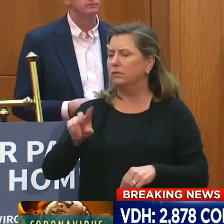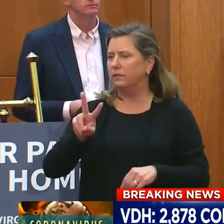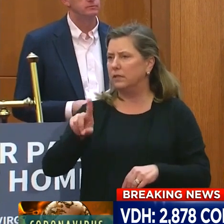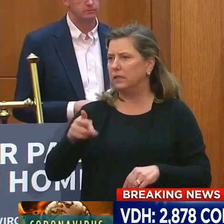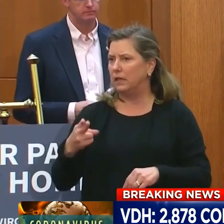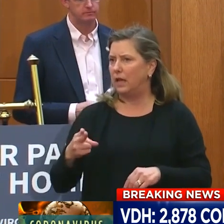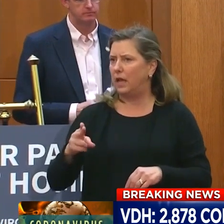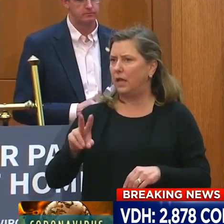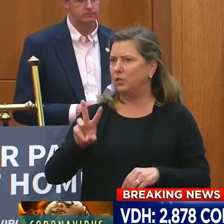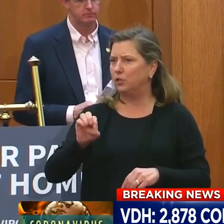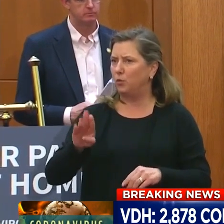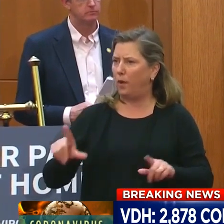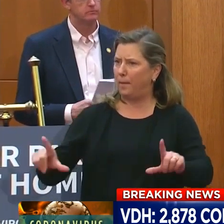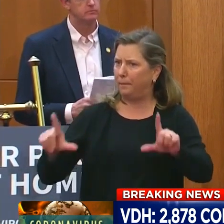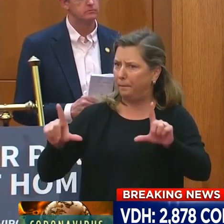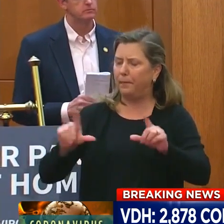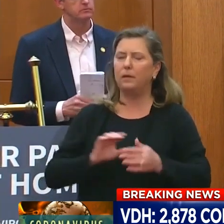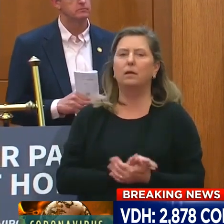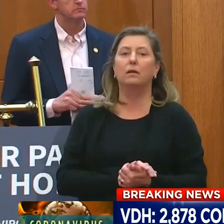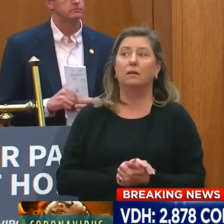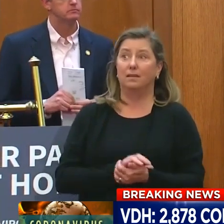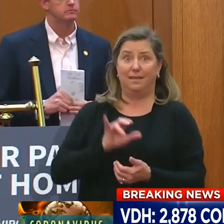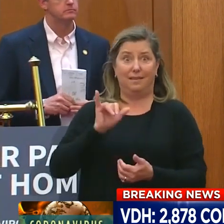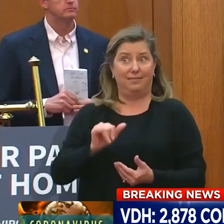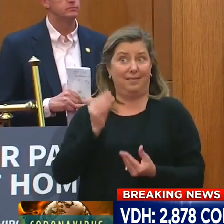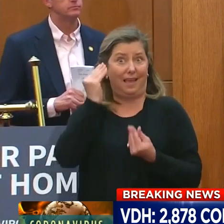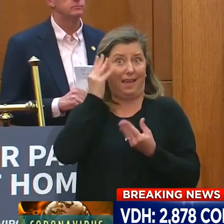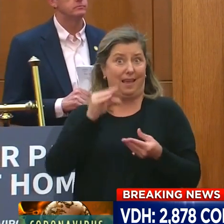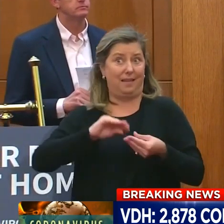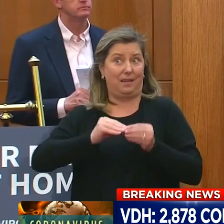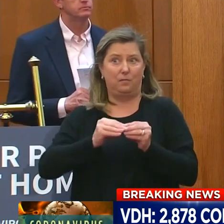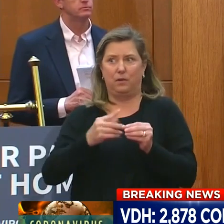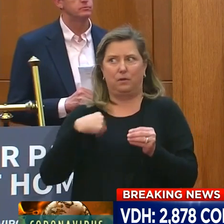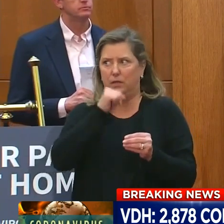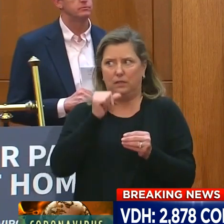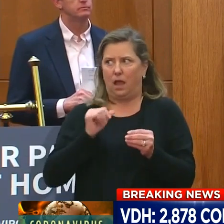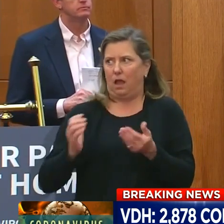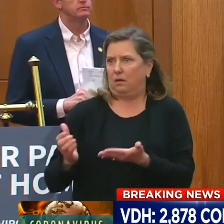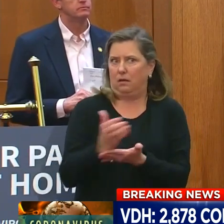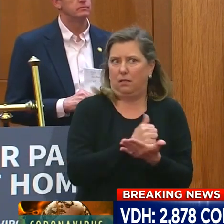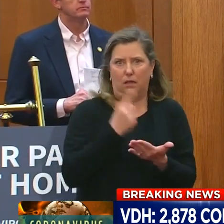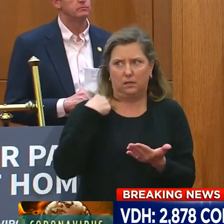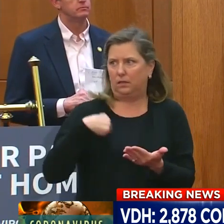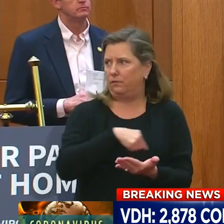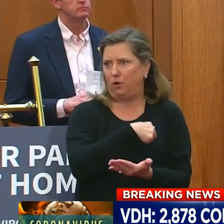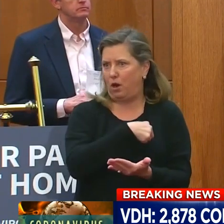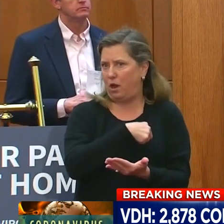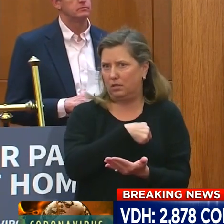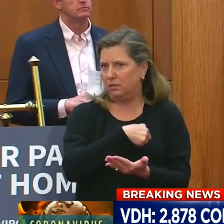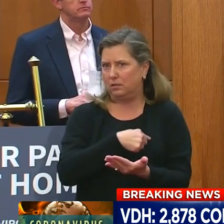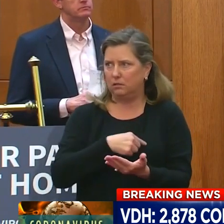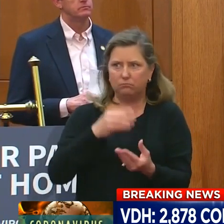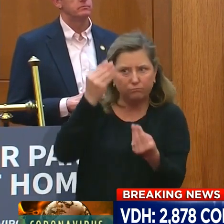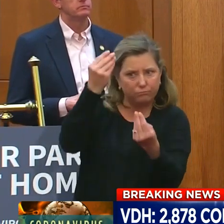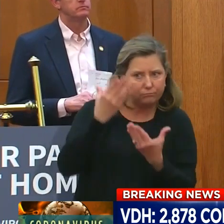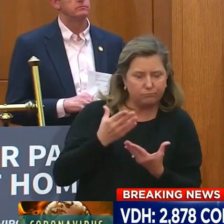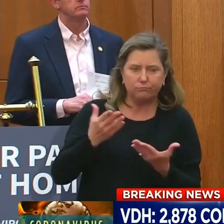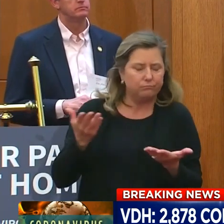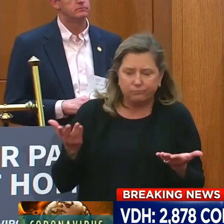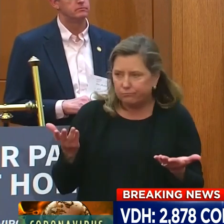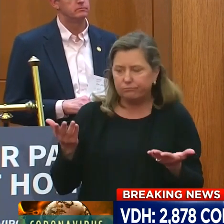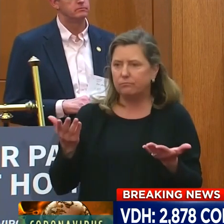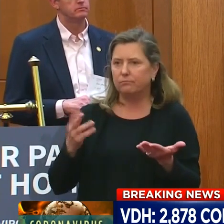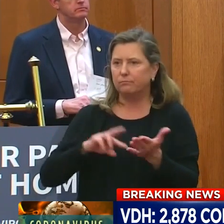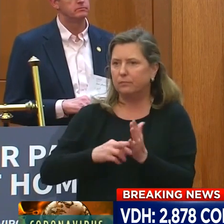VDH site? That data actually is not collected for us and reported to us in order for us